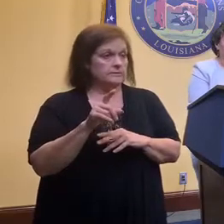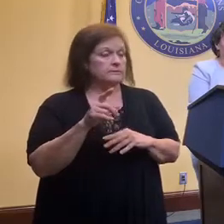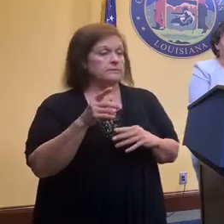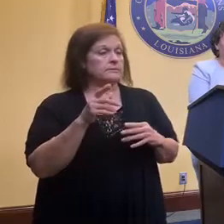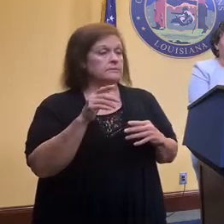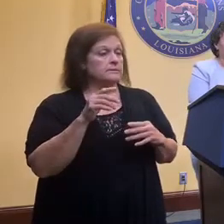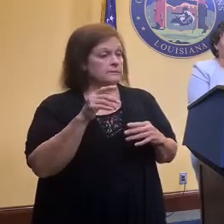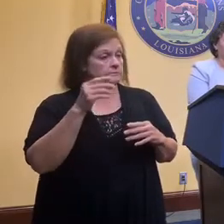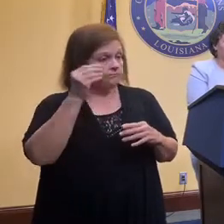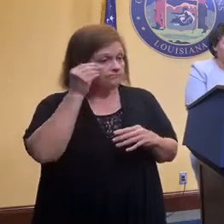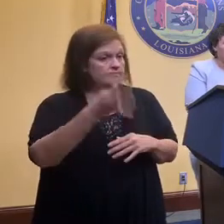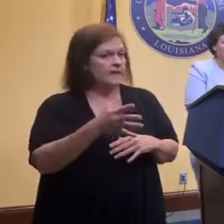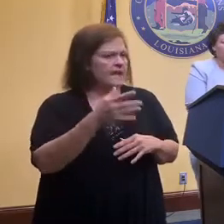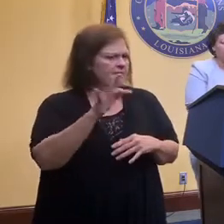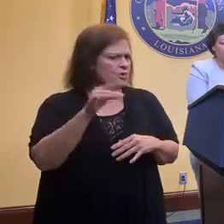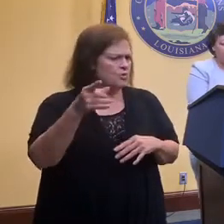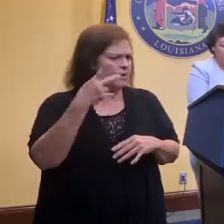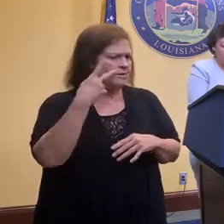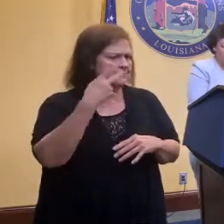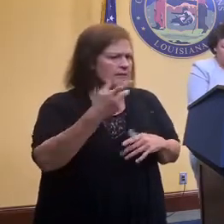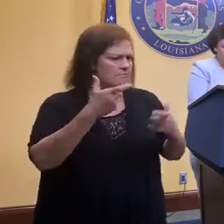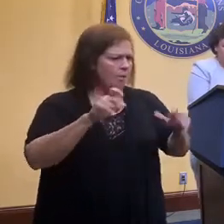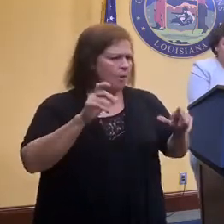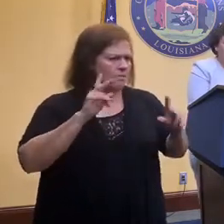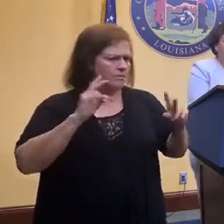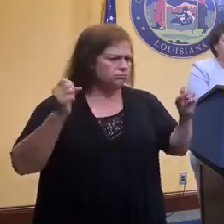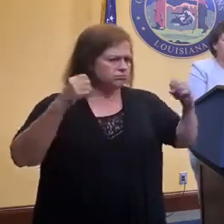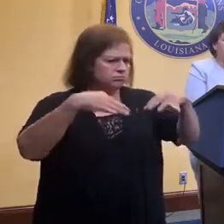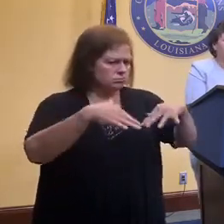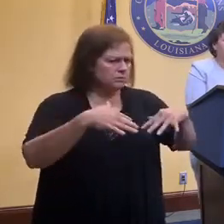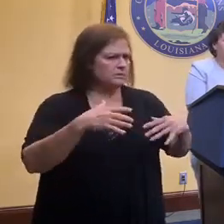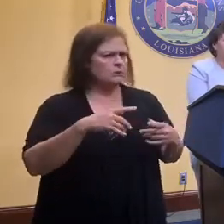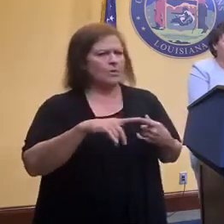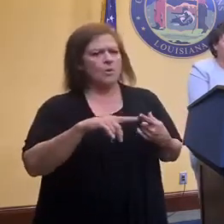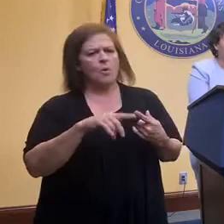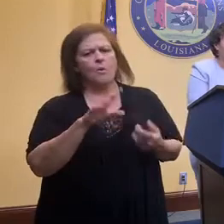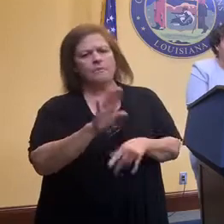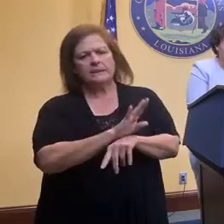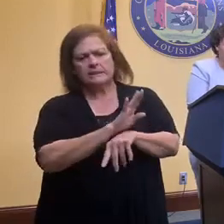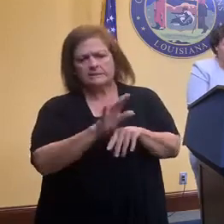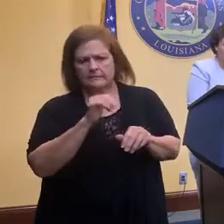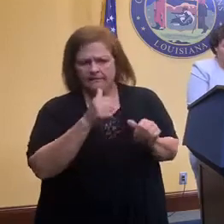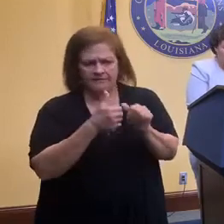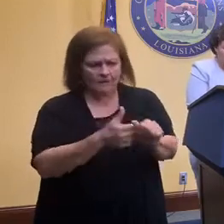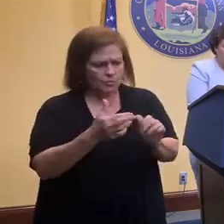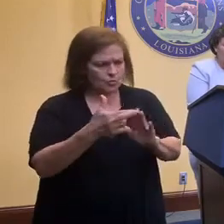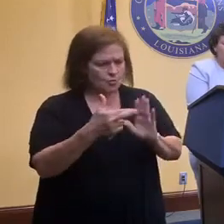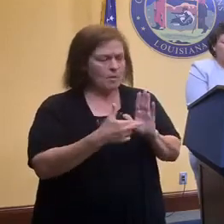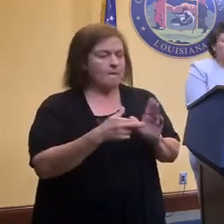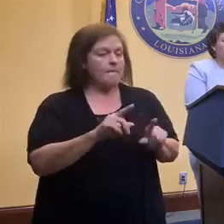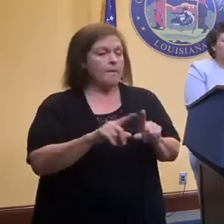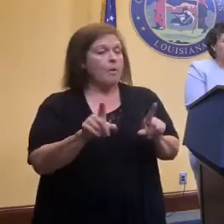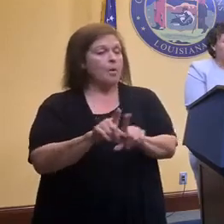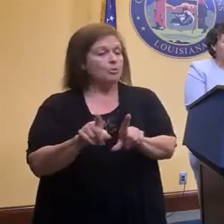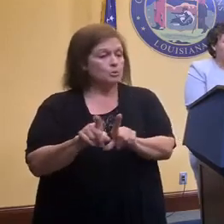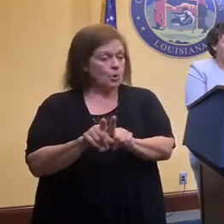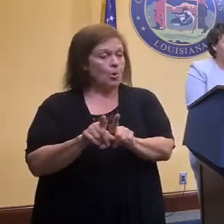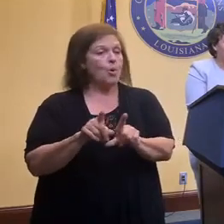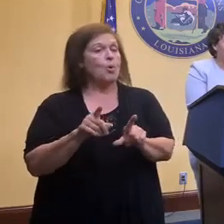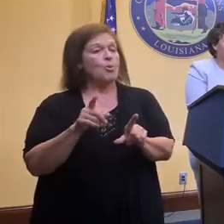course, reporting large gatherings and those businesses that are not in compliance, but also